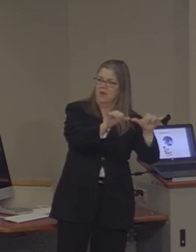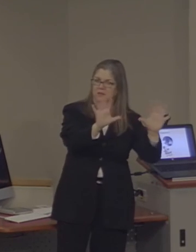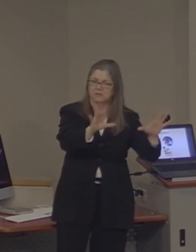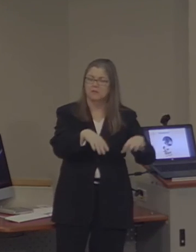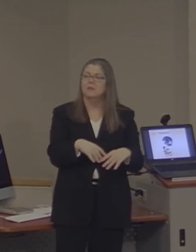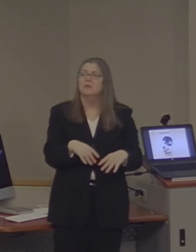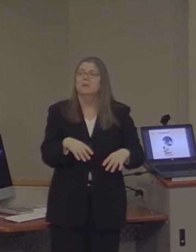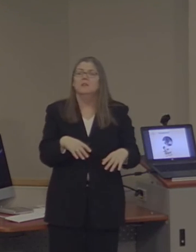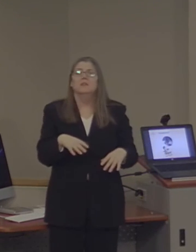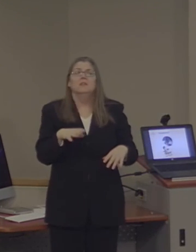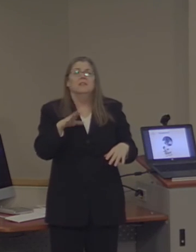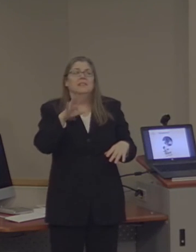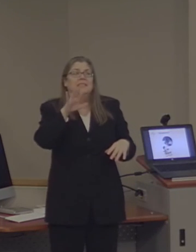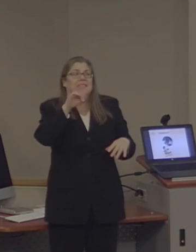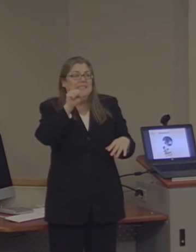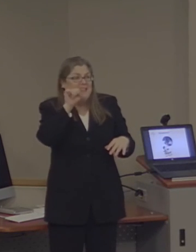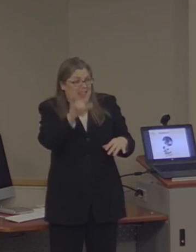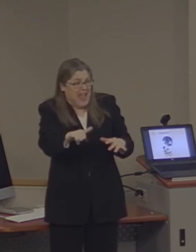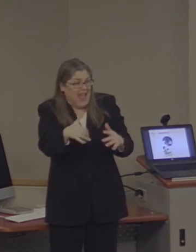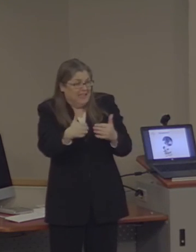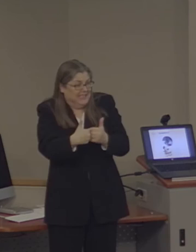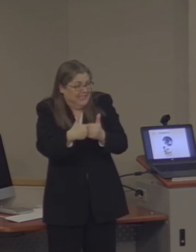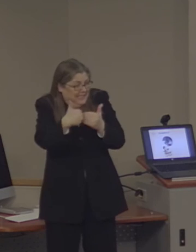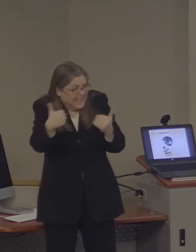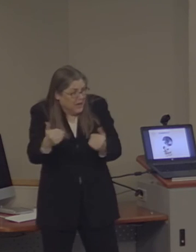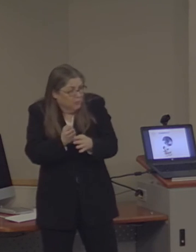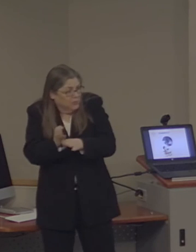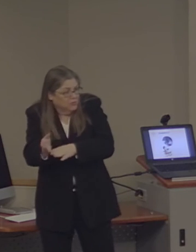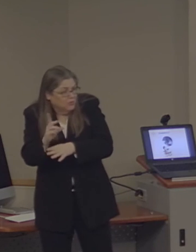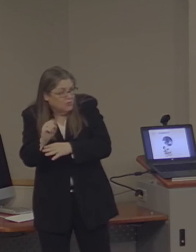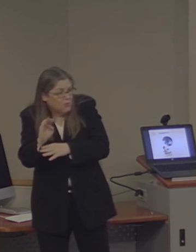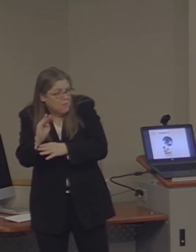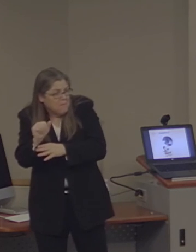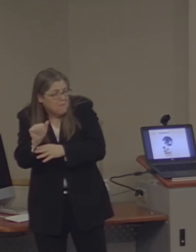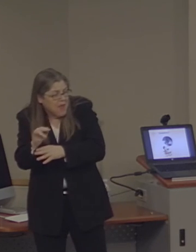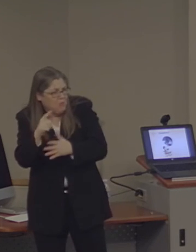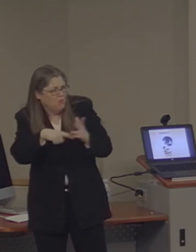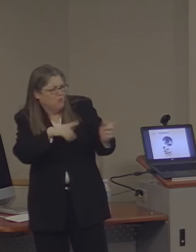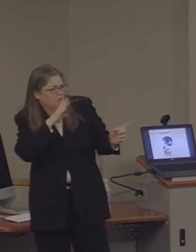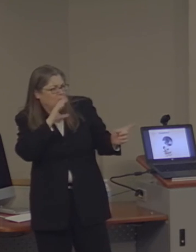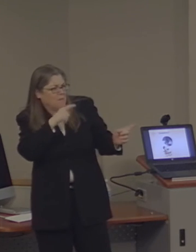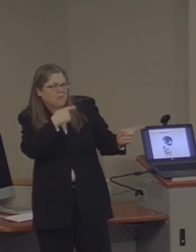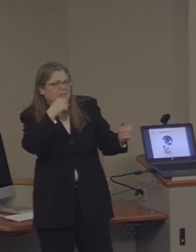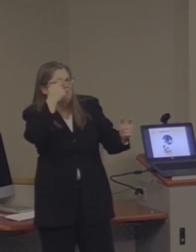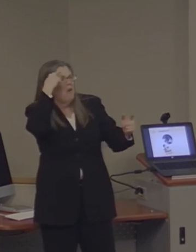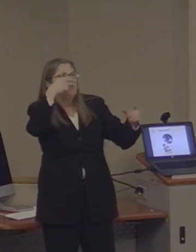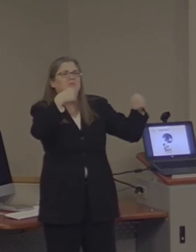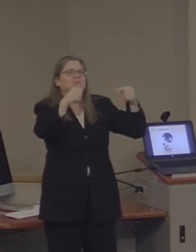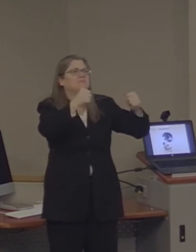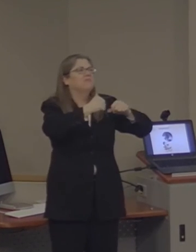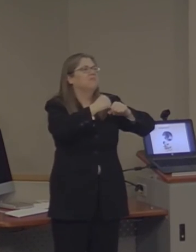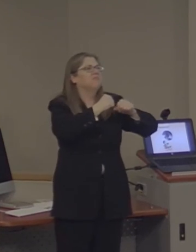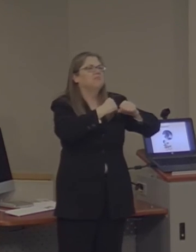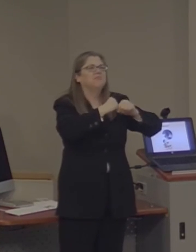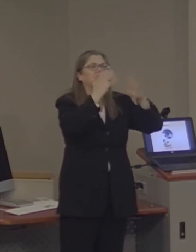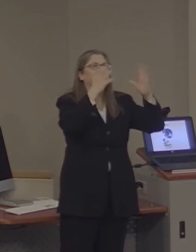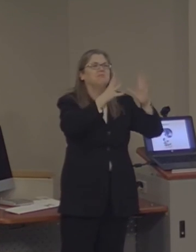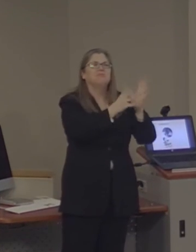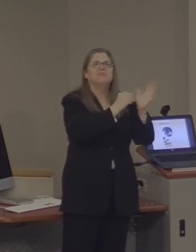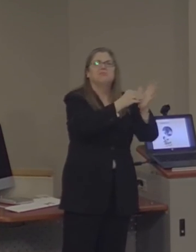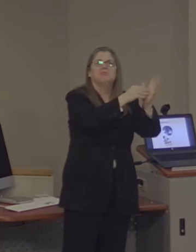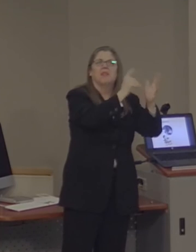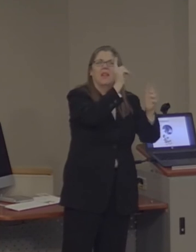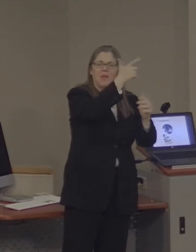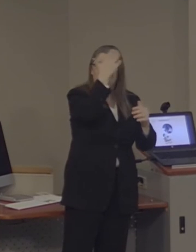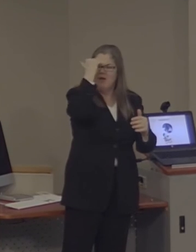is that a specific and separate domain from what you're talking about? Because it seemed that the received view was that children